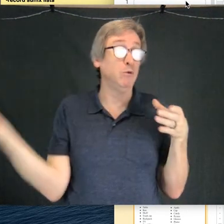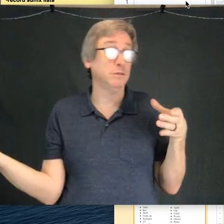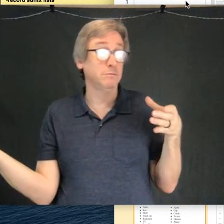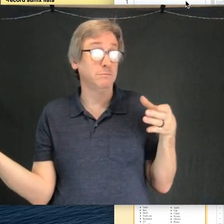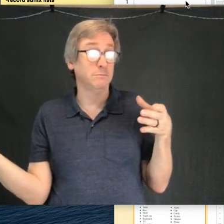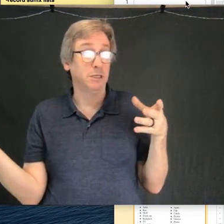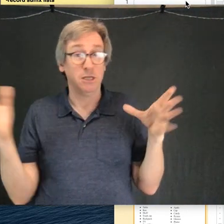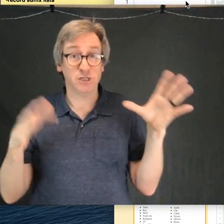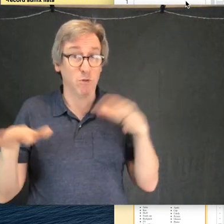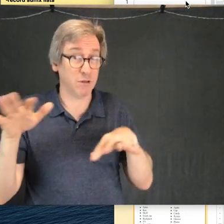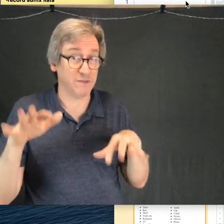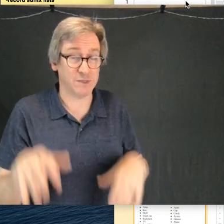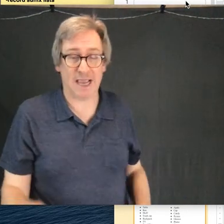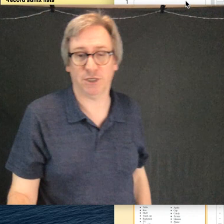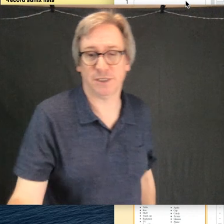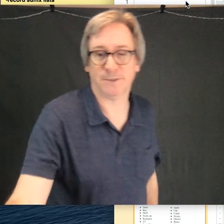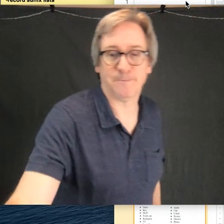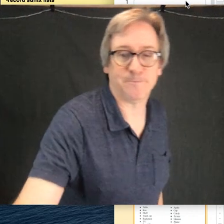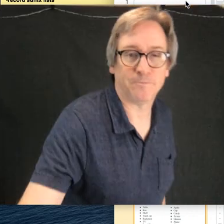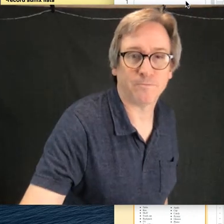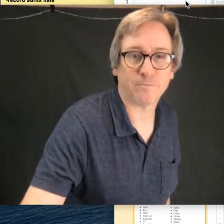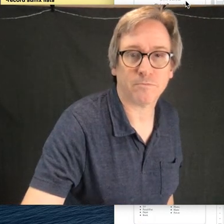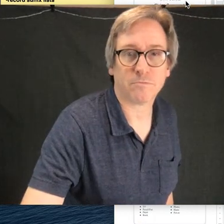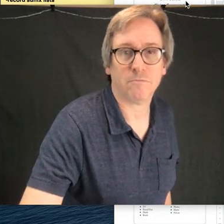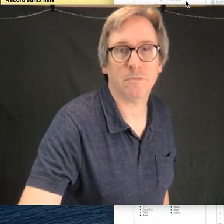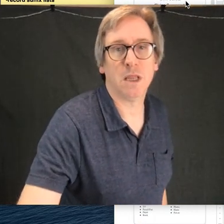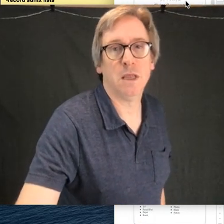Take out. So all of those actions.